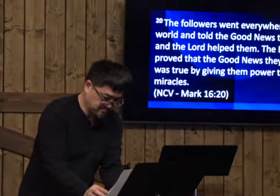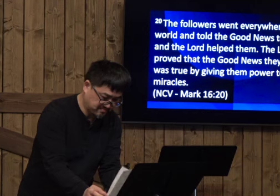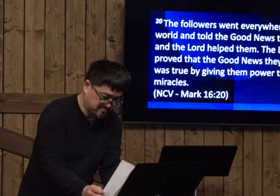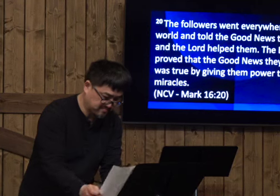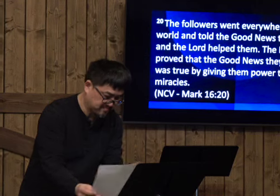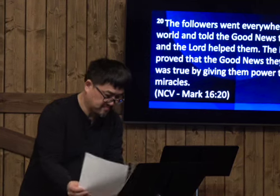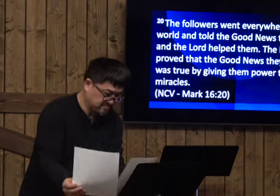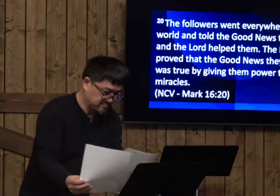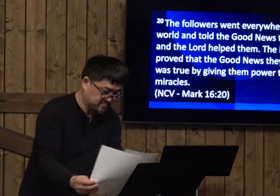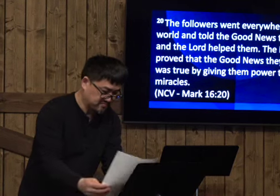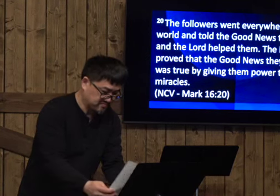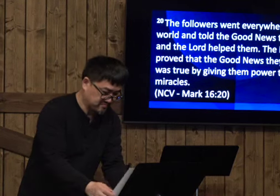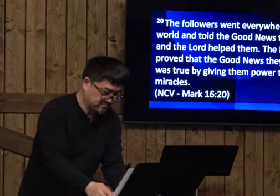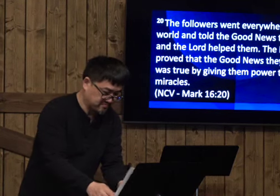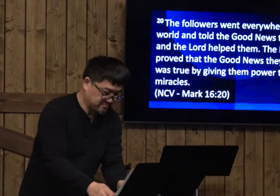important part. Even though it's the smallest.